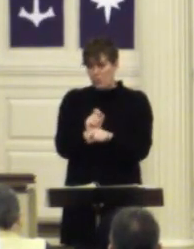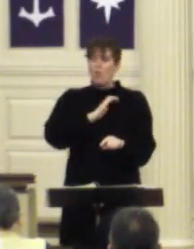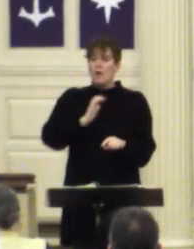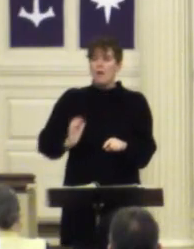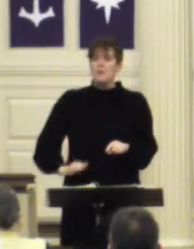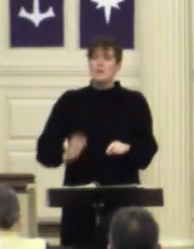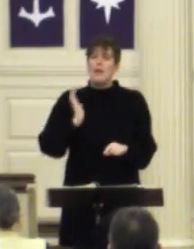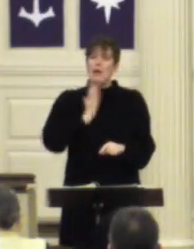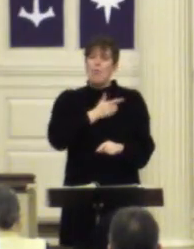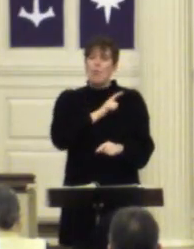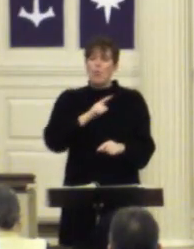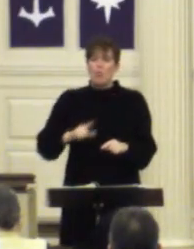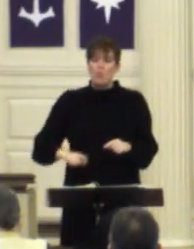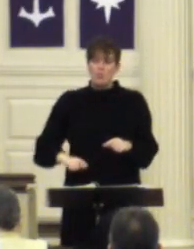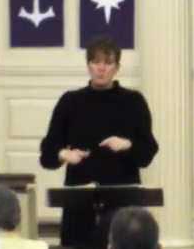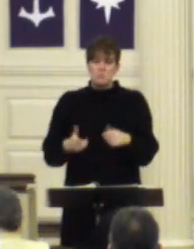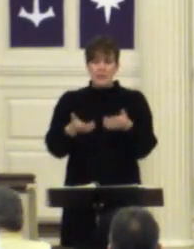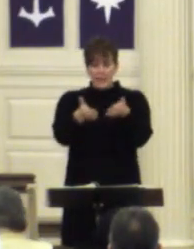our Lord.